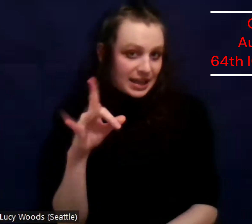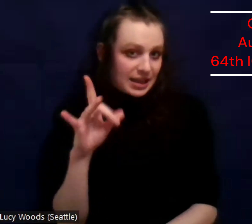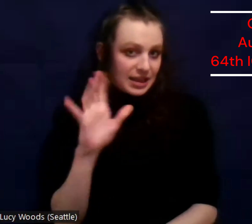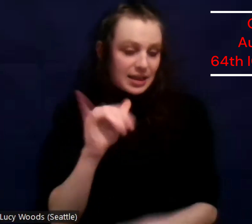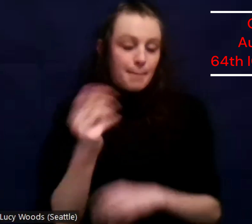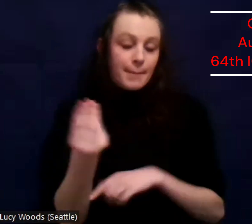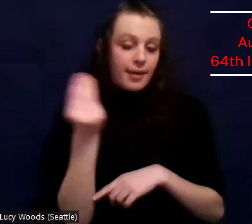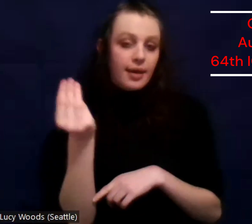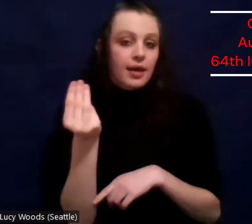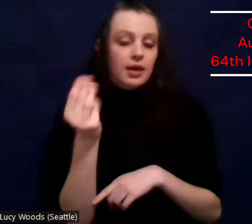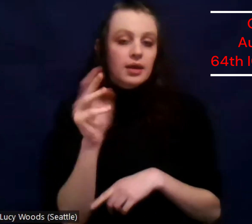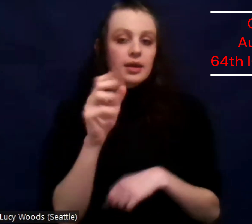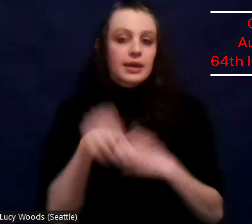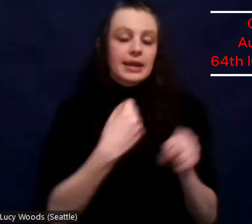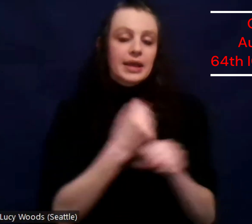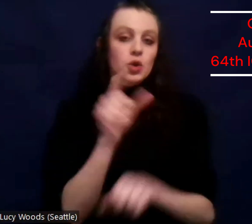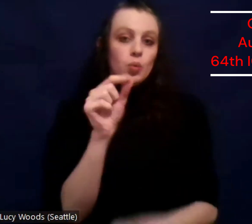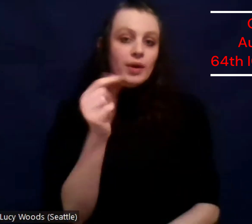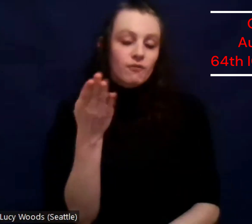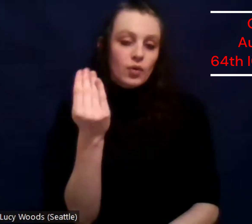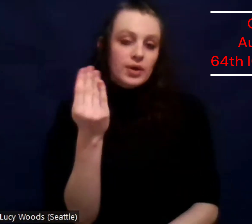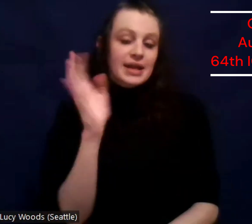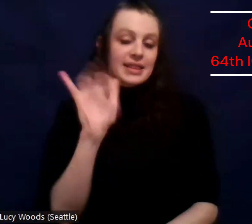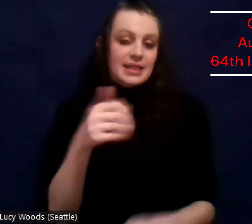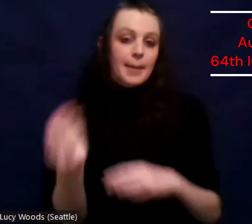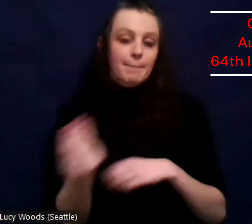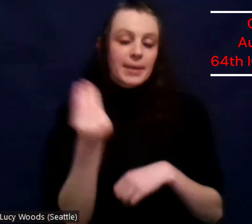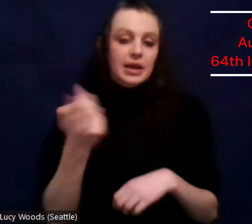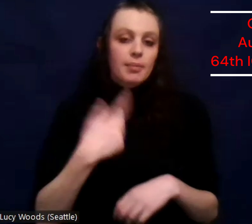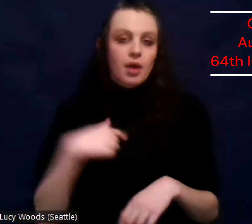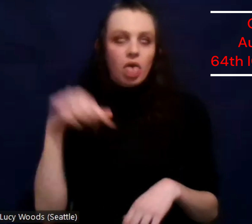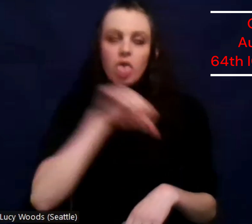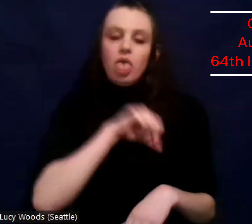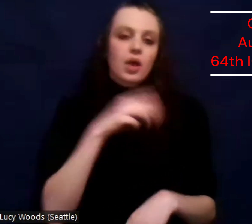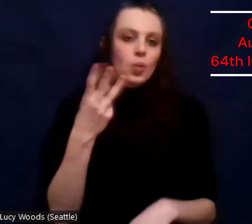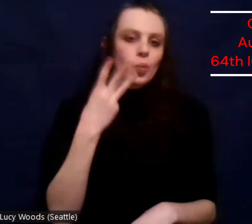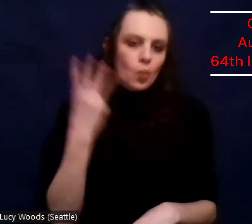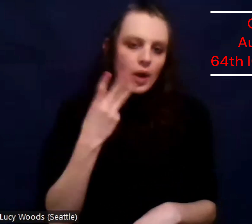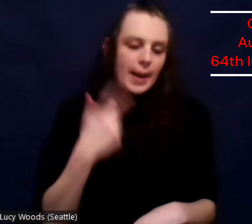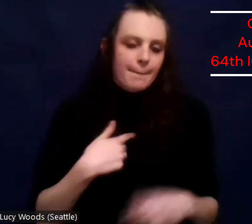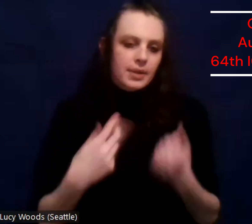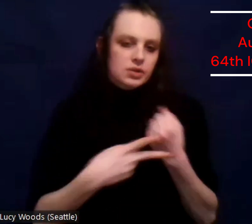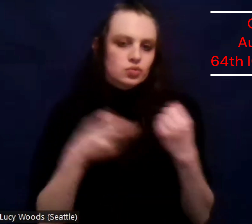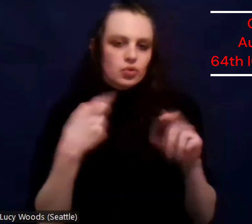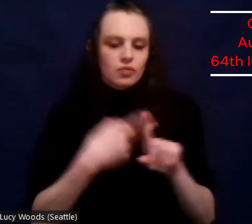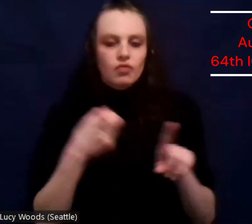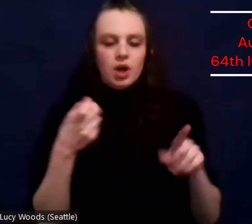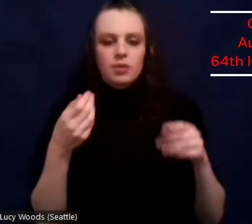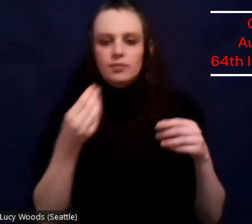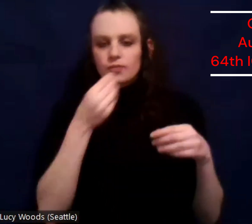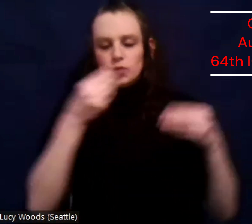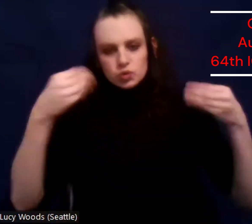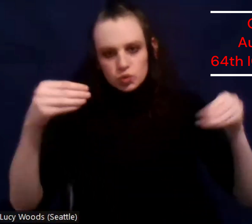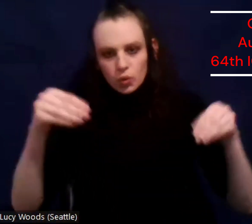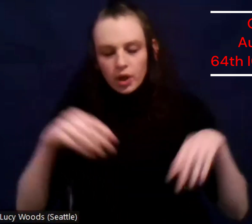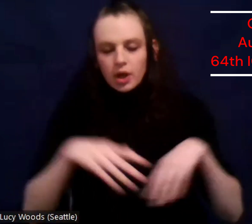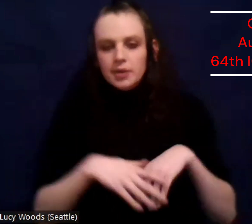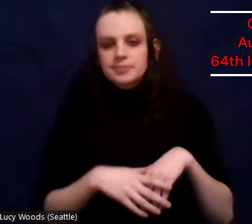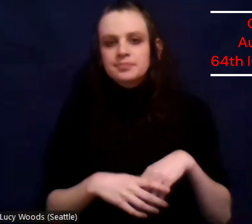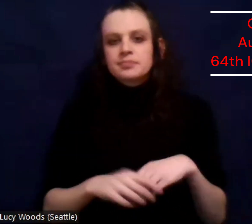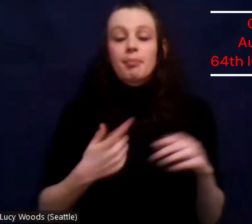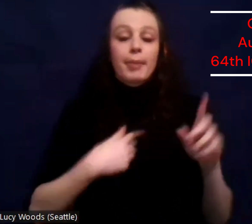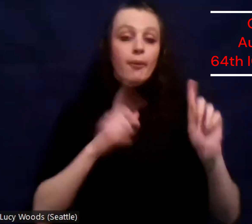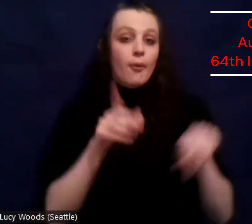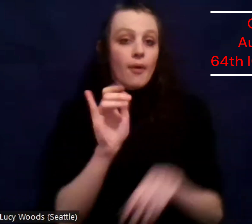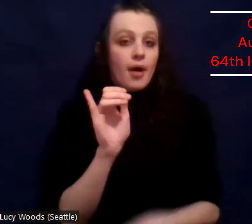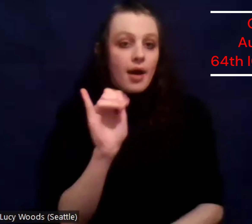2014. Got pretty drunk that morning on some wine that I stole from our local grocery store, HEB. Went to the IOP,